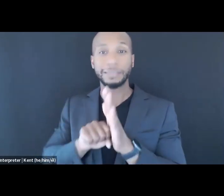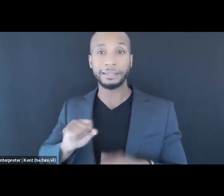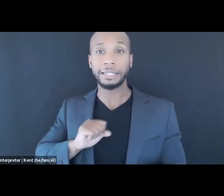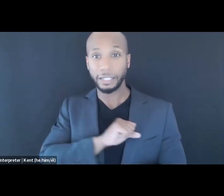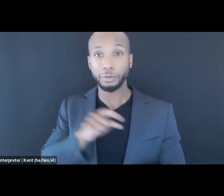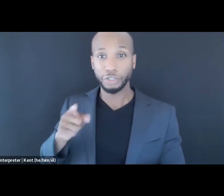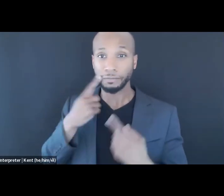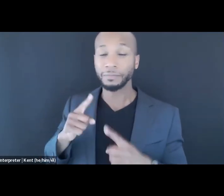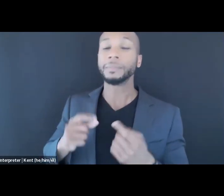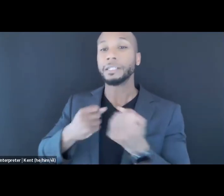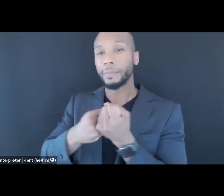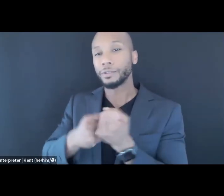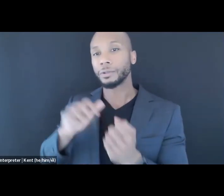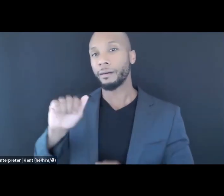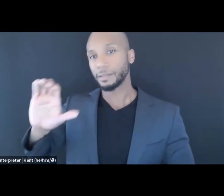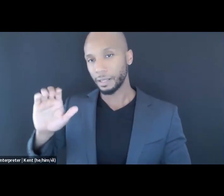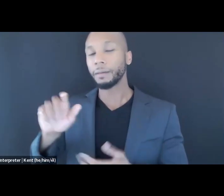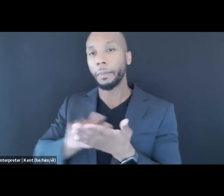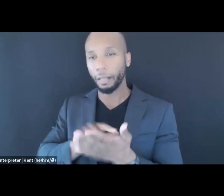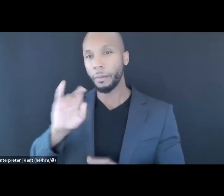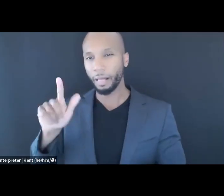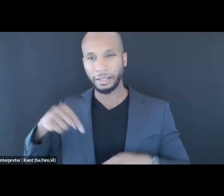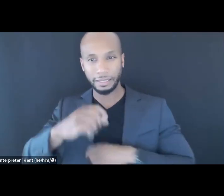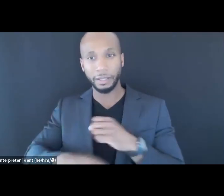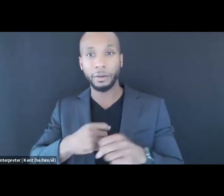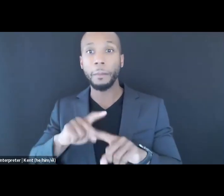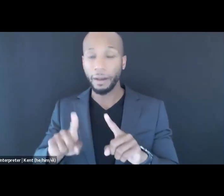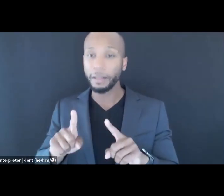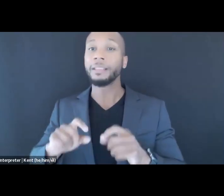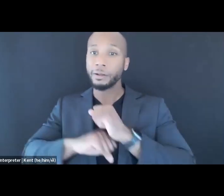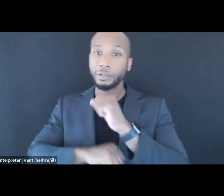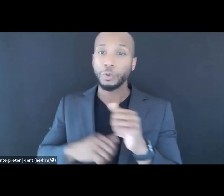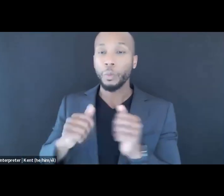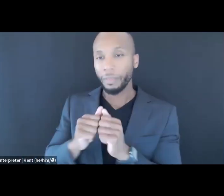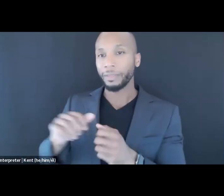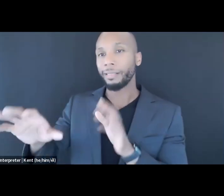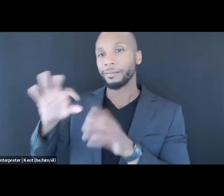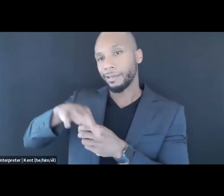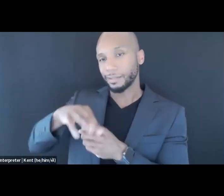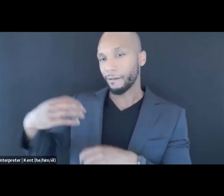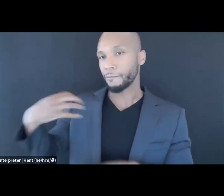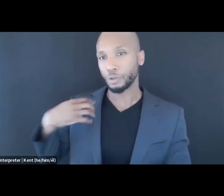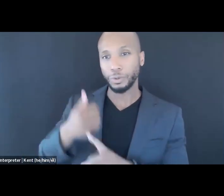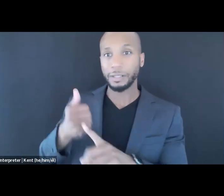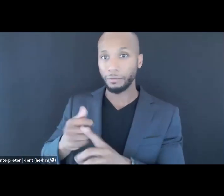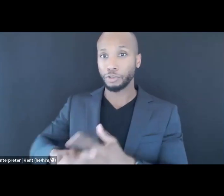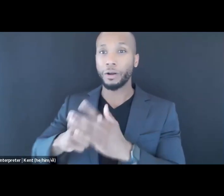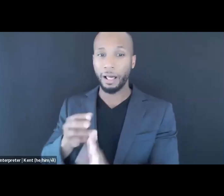to sponsor our AAC bill this year. But the groundwork with this elected official was, like I said,